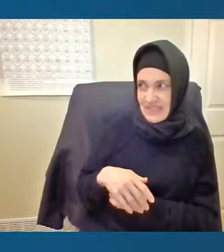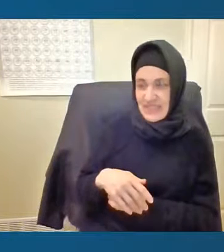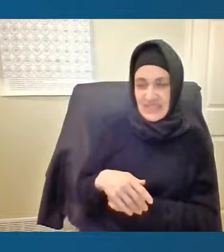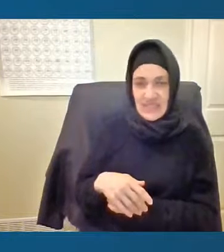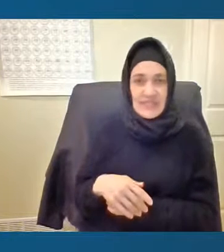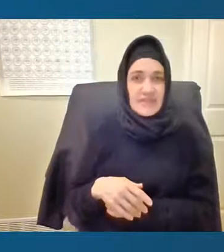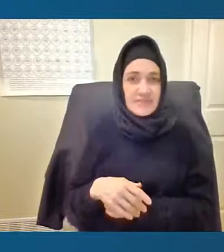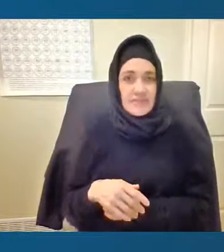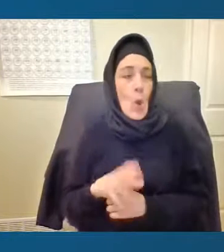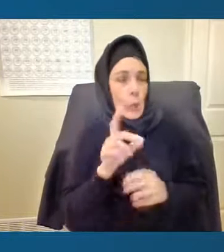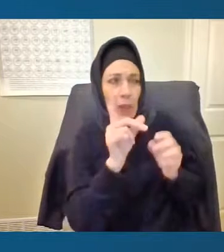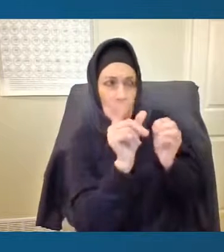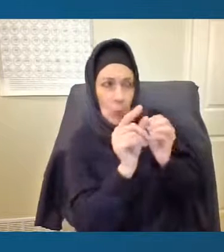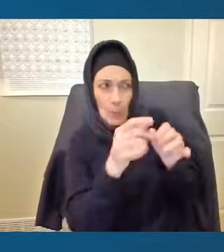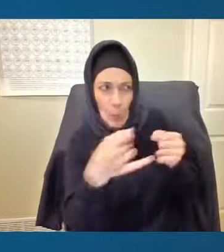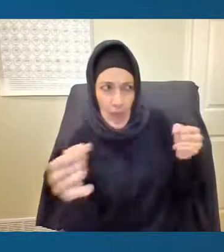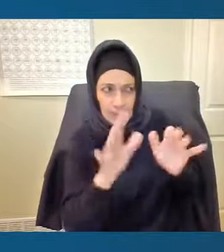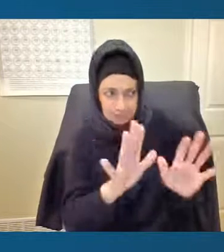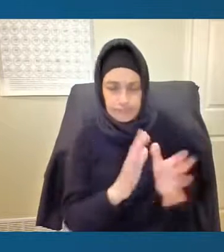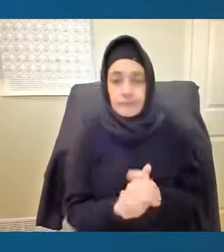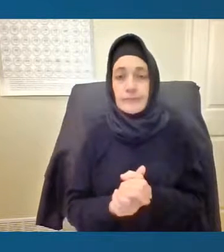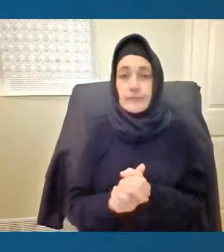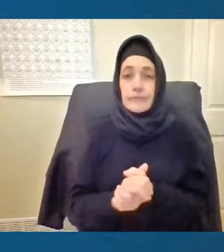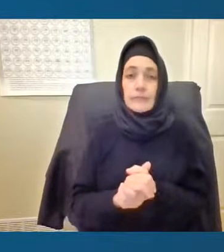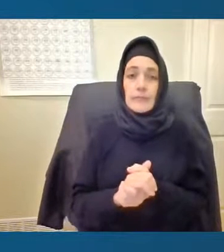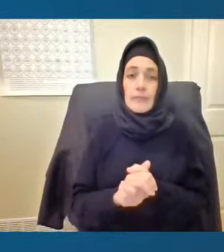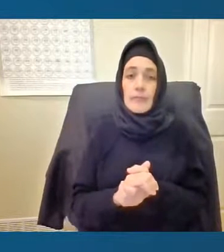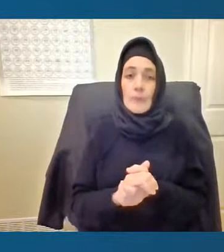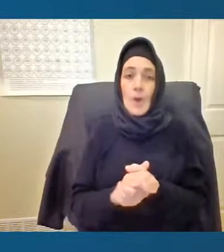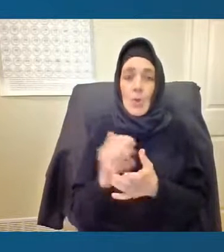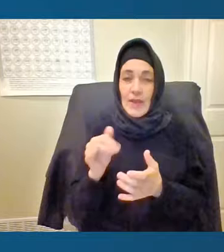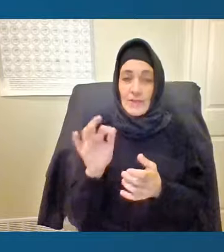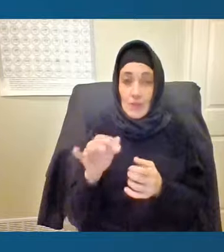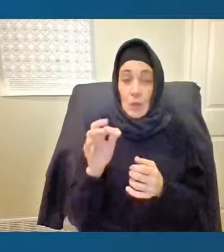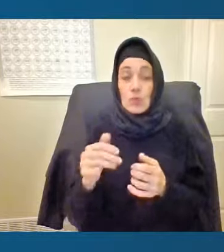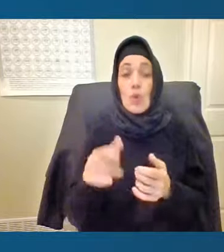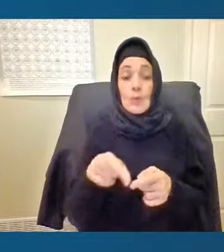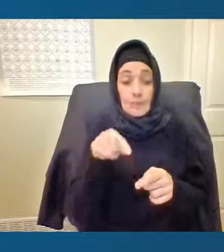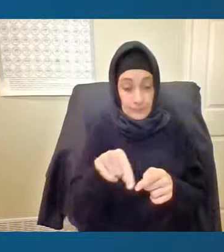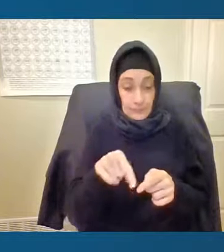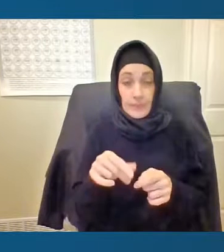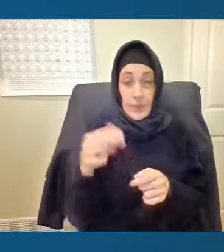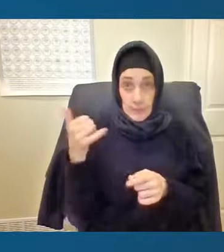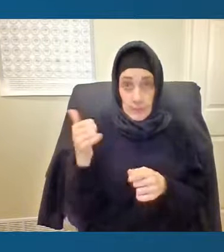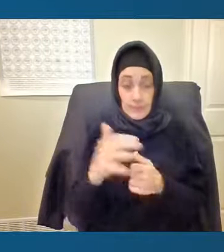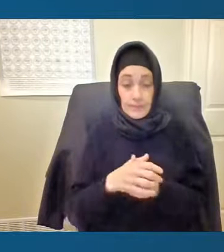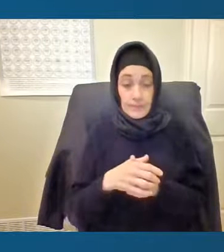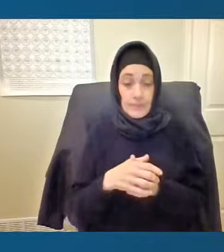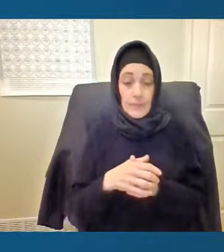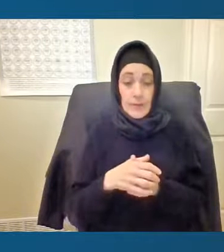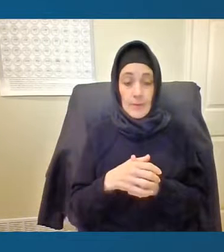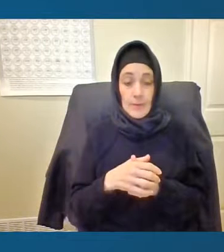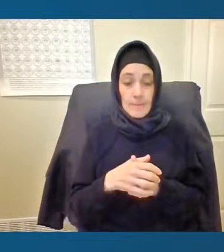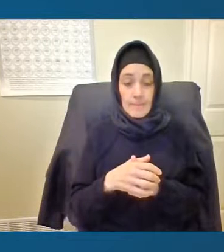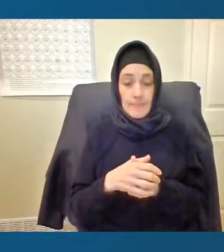Okay, one more line. Qala Rasulullah sallallahu, it's just connected to the previous line as well. Qala Rasulullah sallallahu alayhi wa